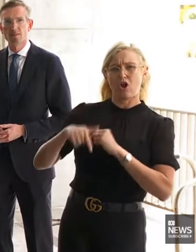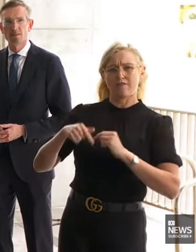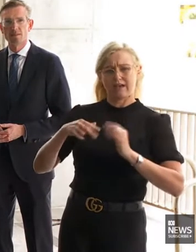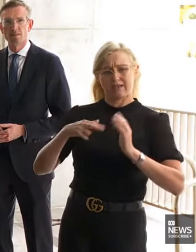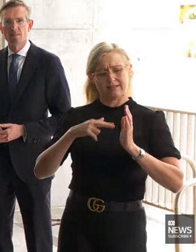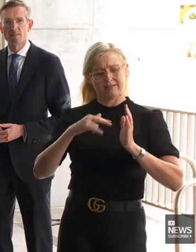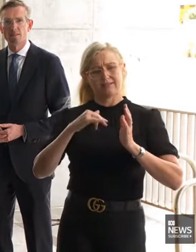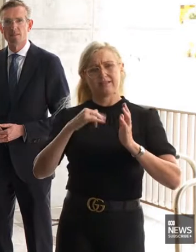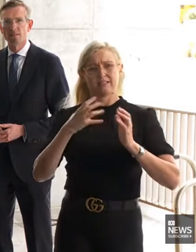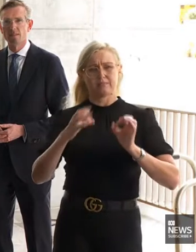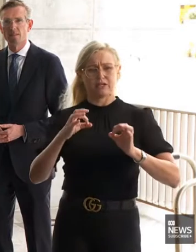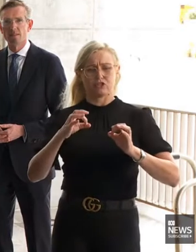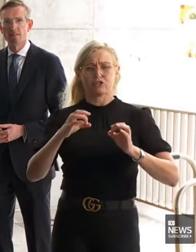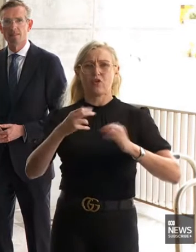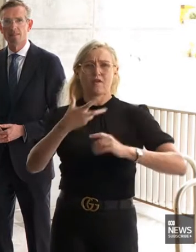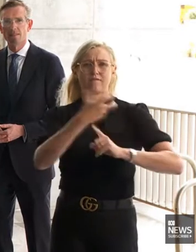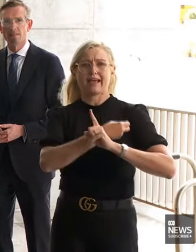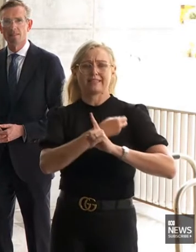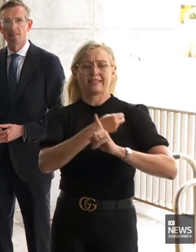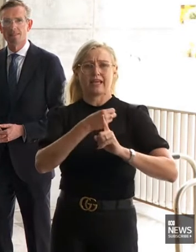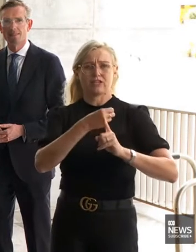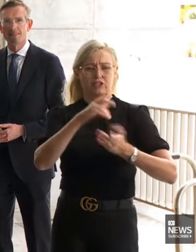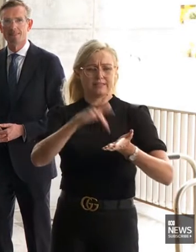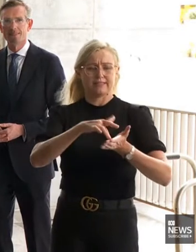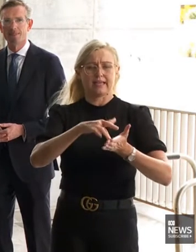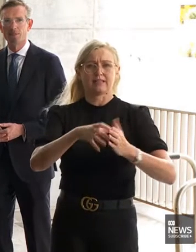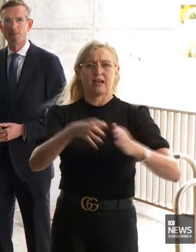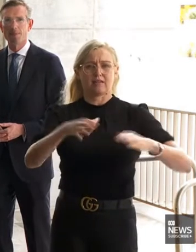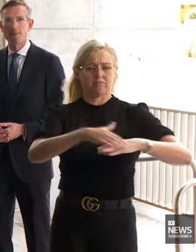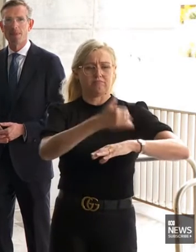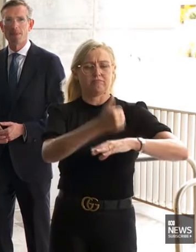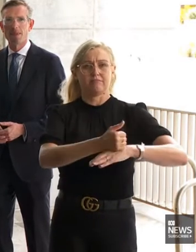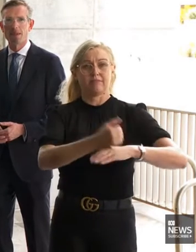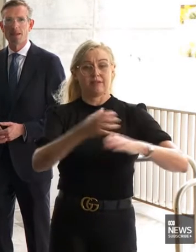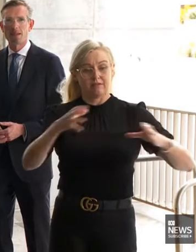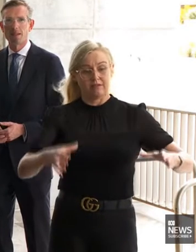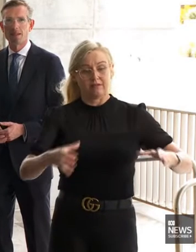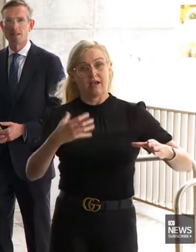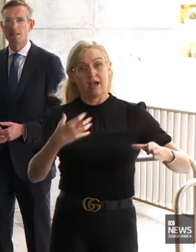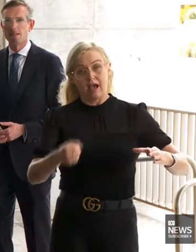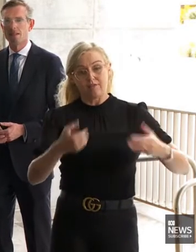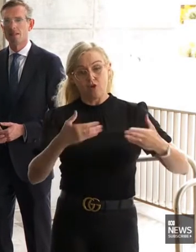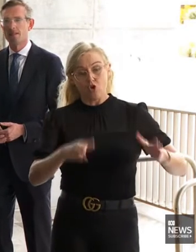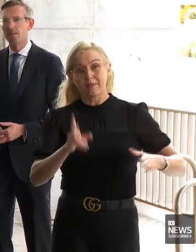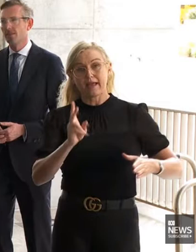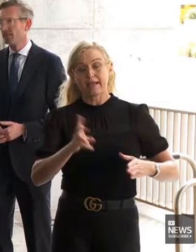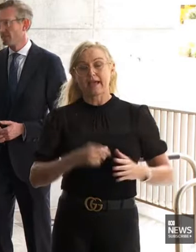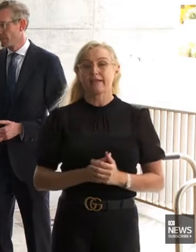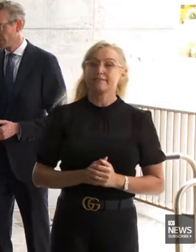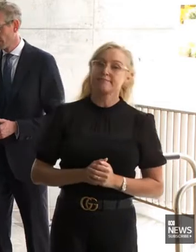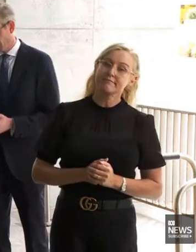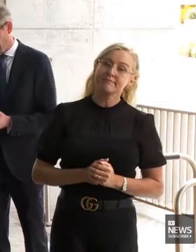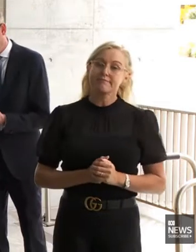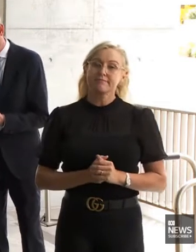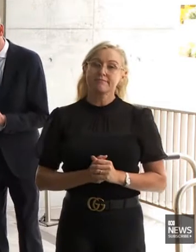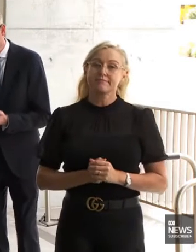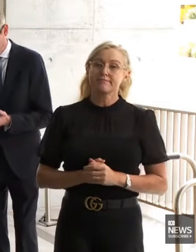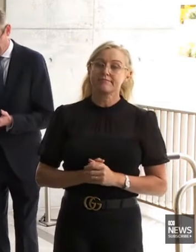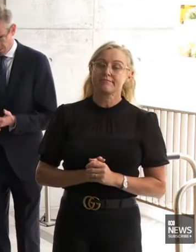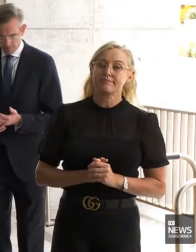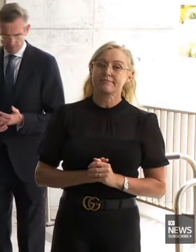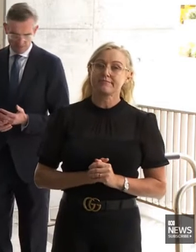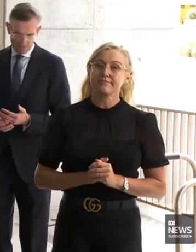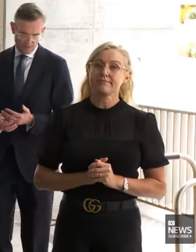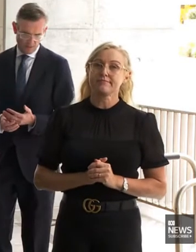look, federal government's done a pretty good job in lots of ways, but I don't agree with them on that one. I think in New South Wales, we